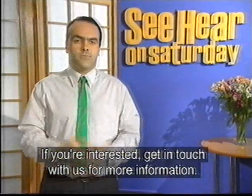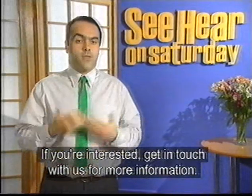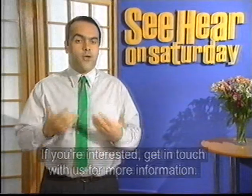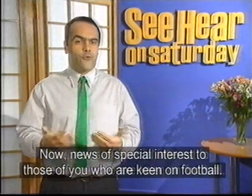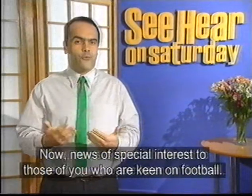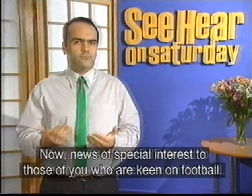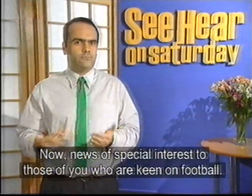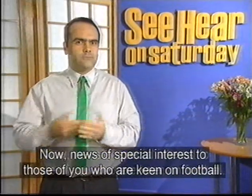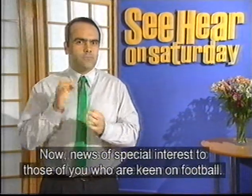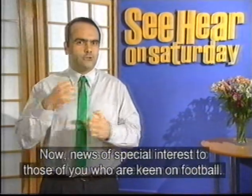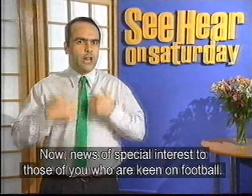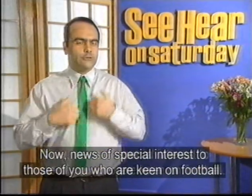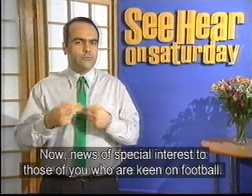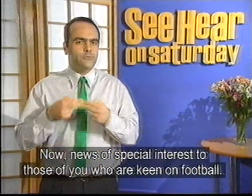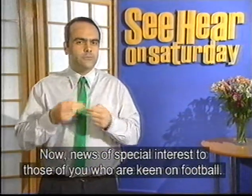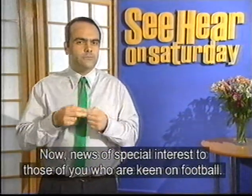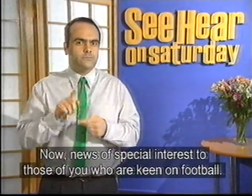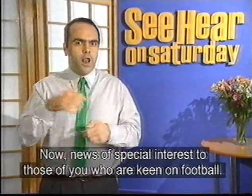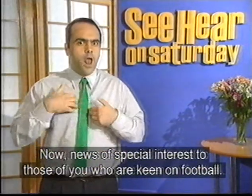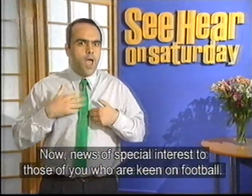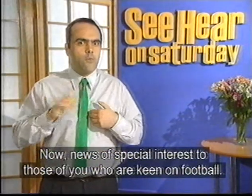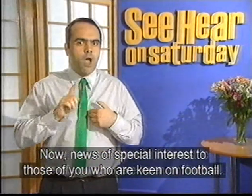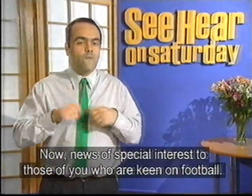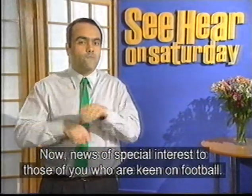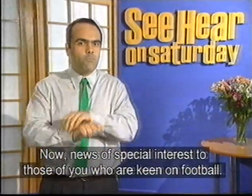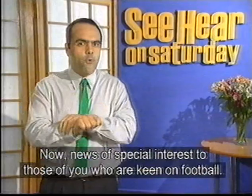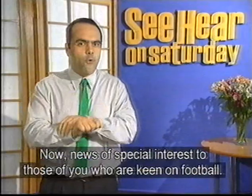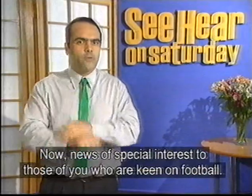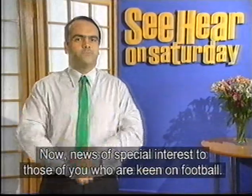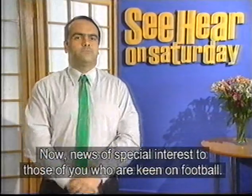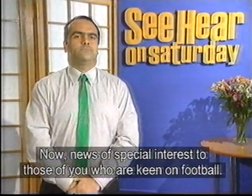information. Now, for some news of special interest to those of you who are keen on football.